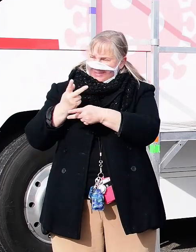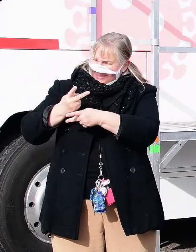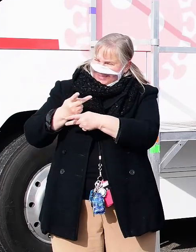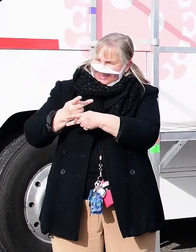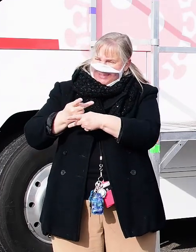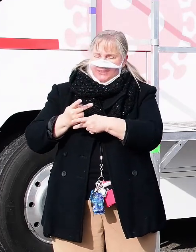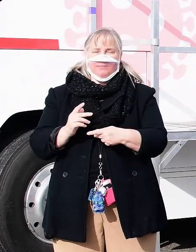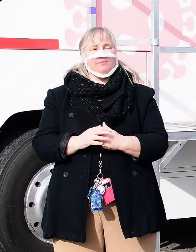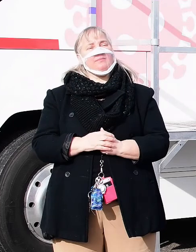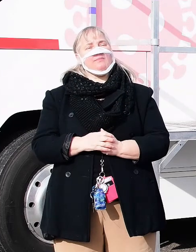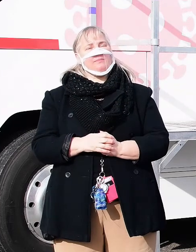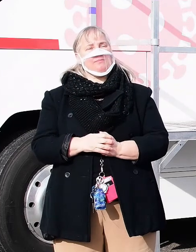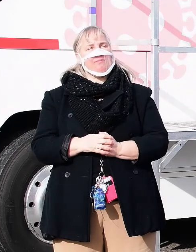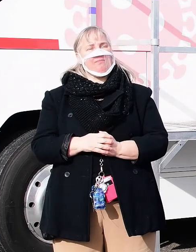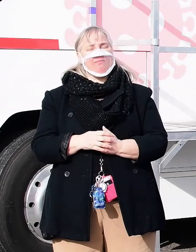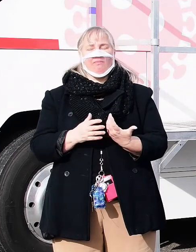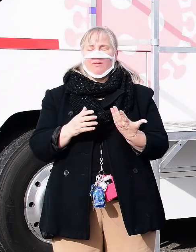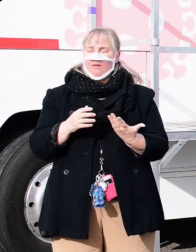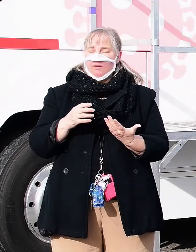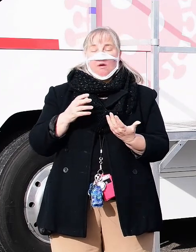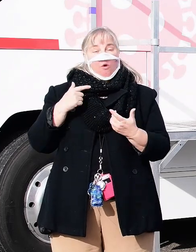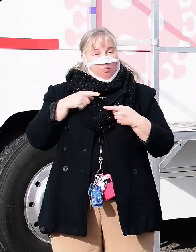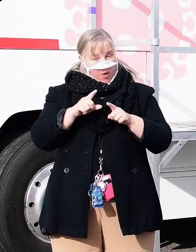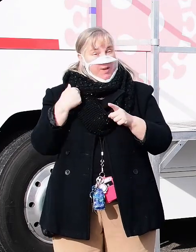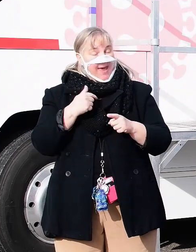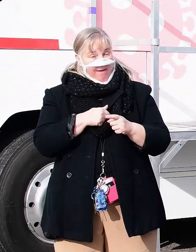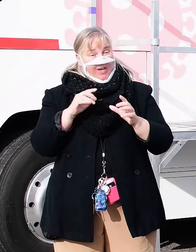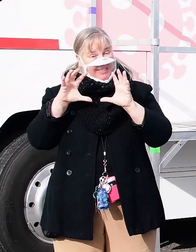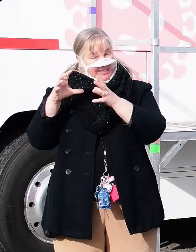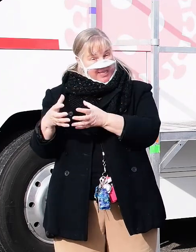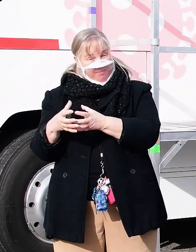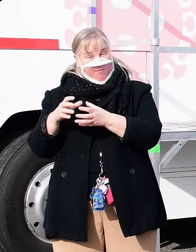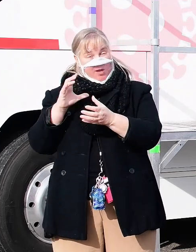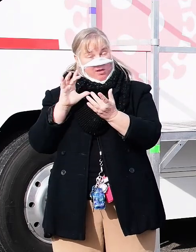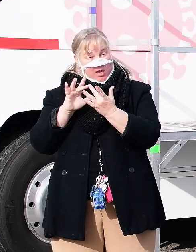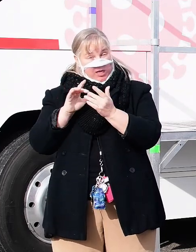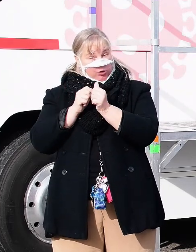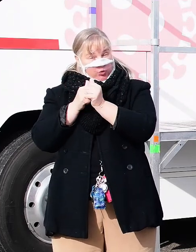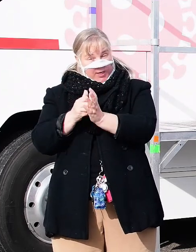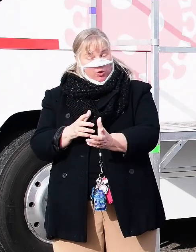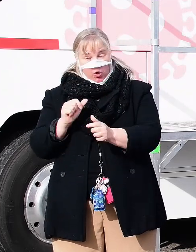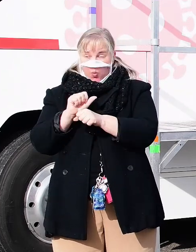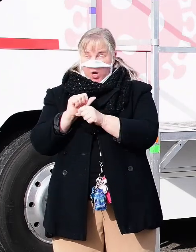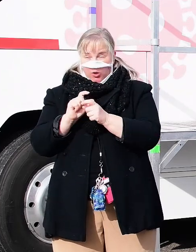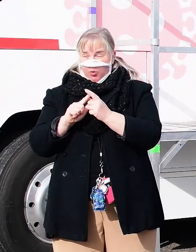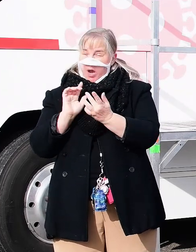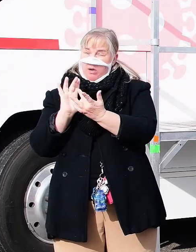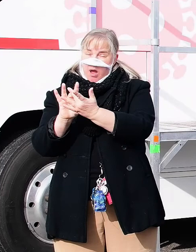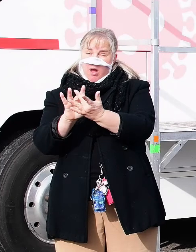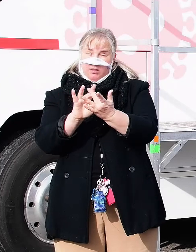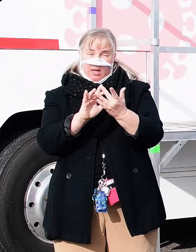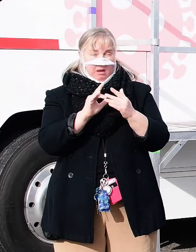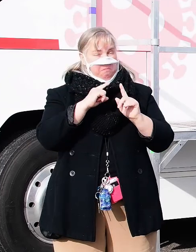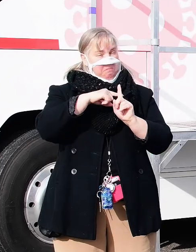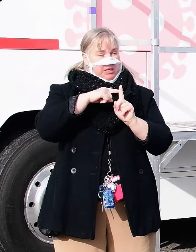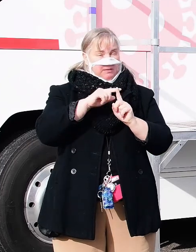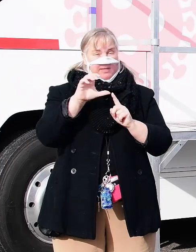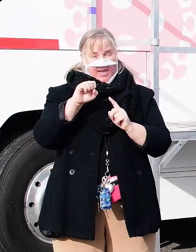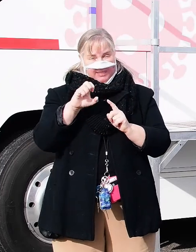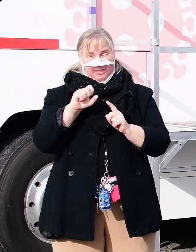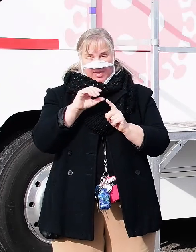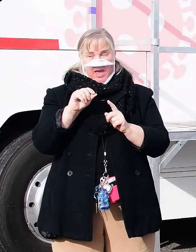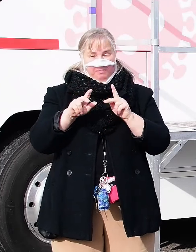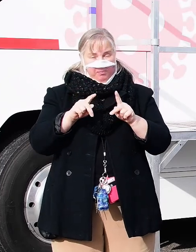precautions. While we have a team of contact tracers working to contact positive cases and their known